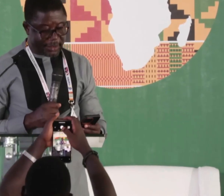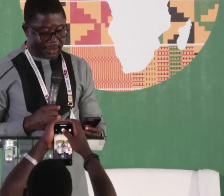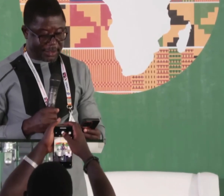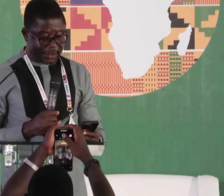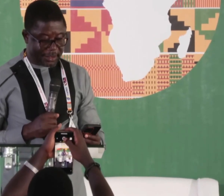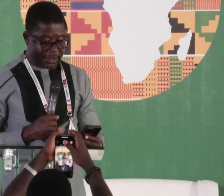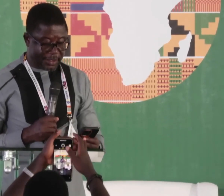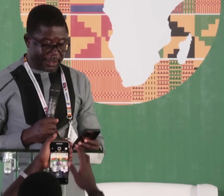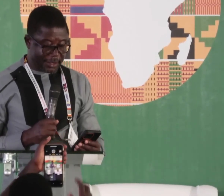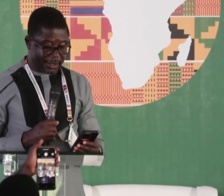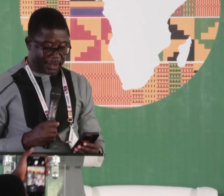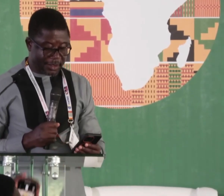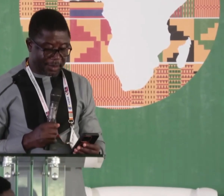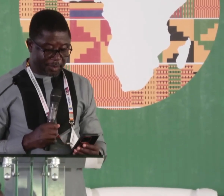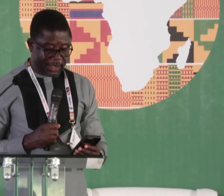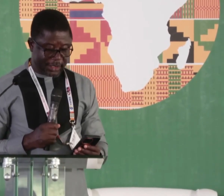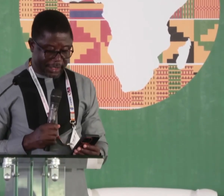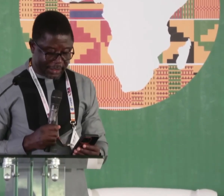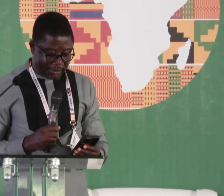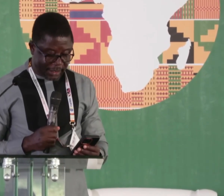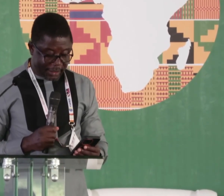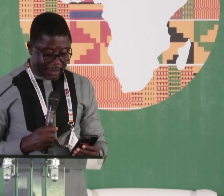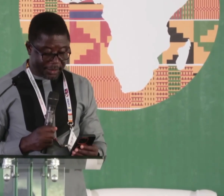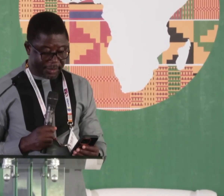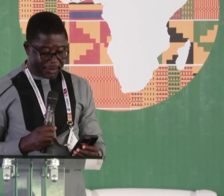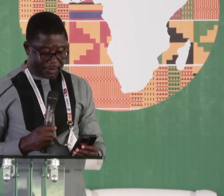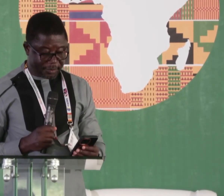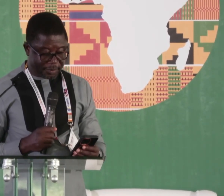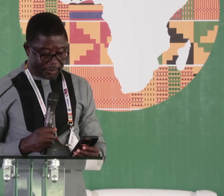is Miss Elizabeth,